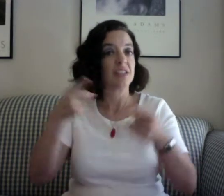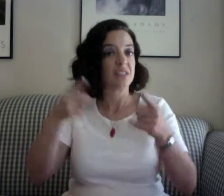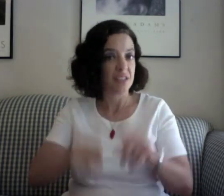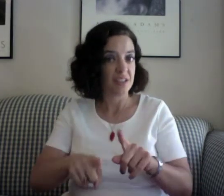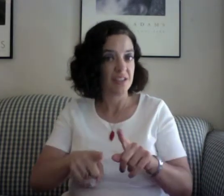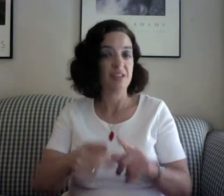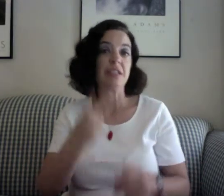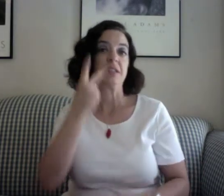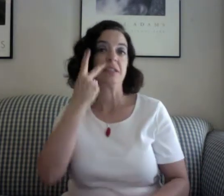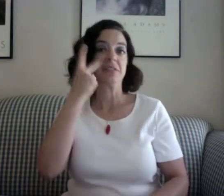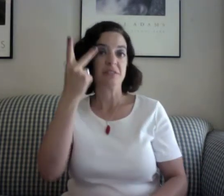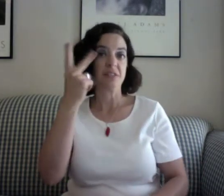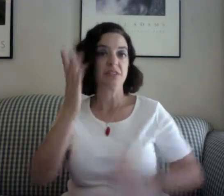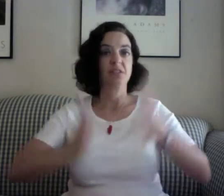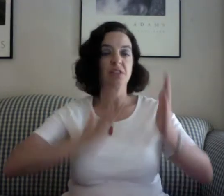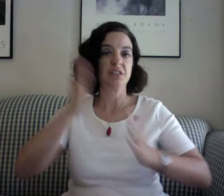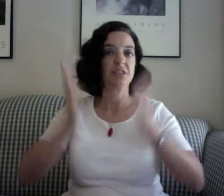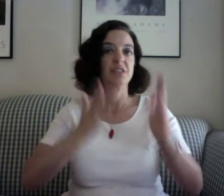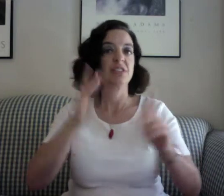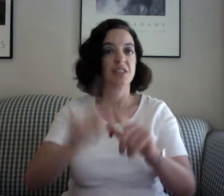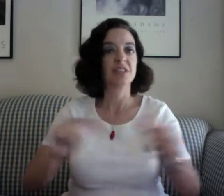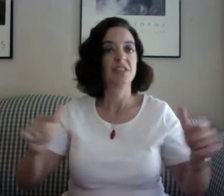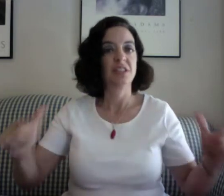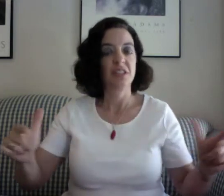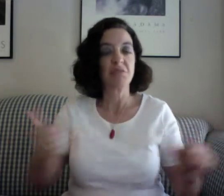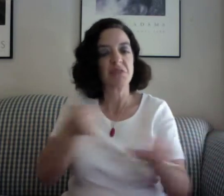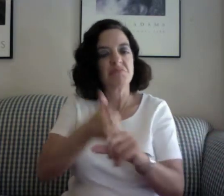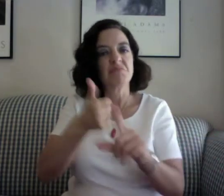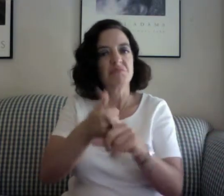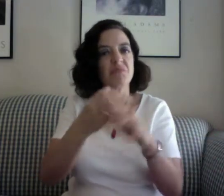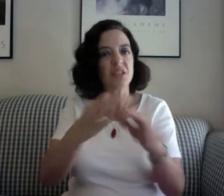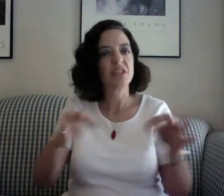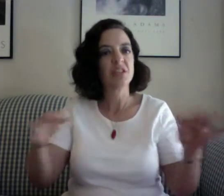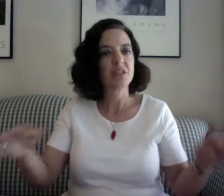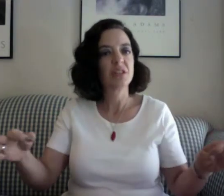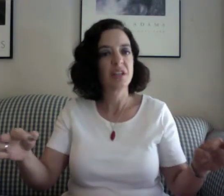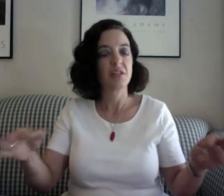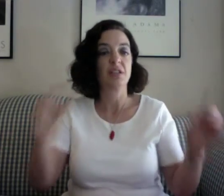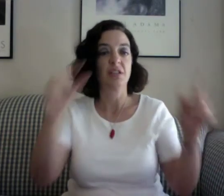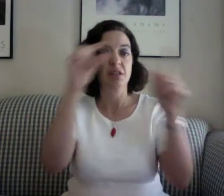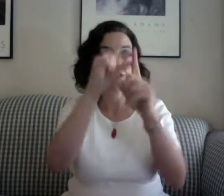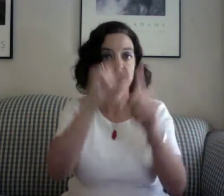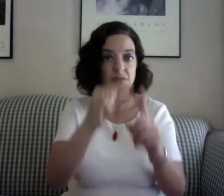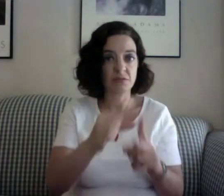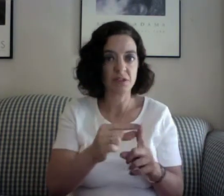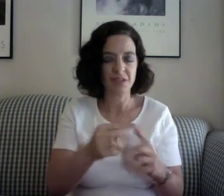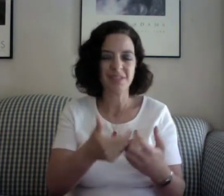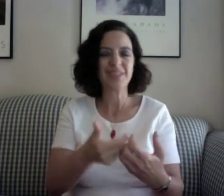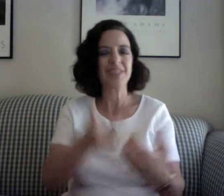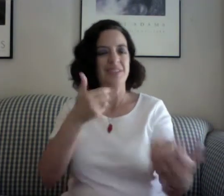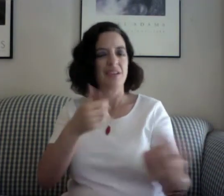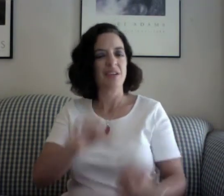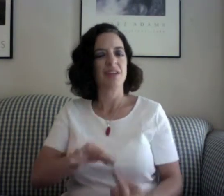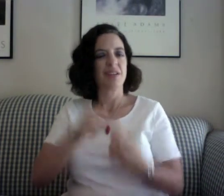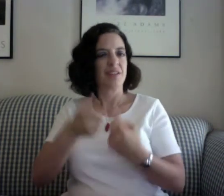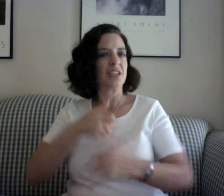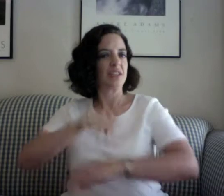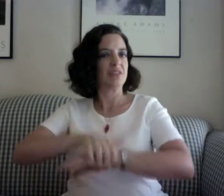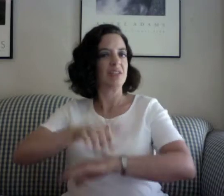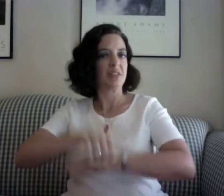ASL is an organic, visual gestural language with its own grammar and syntax that is separate and